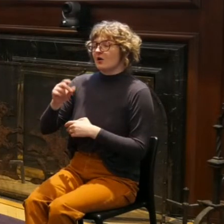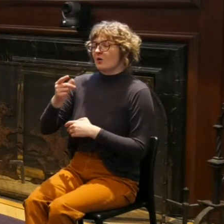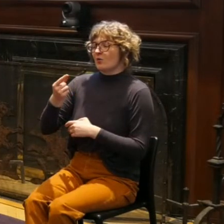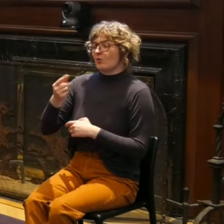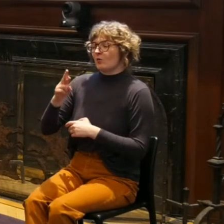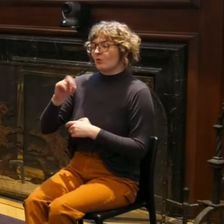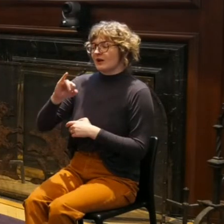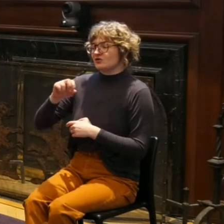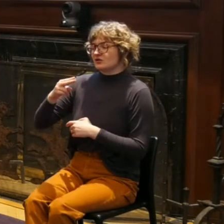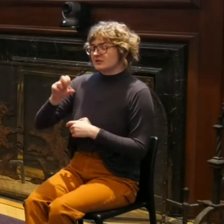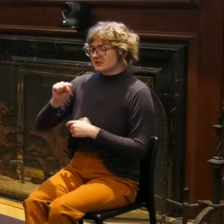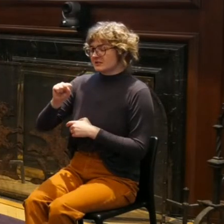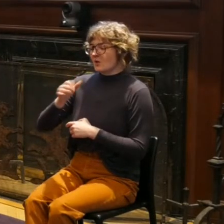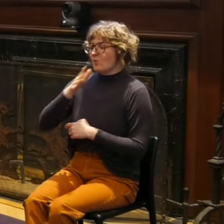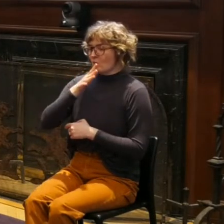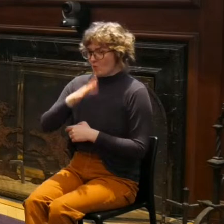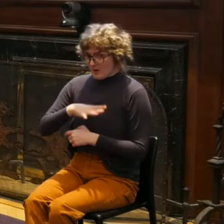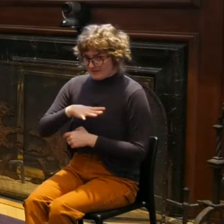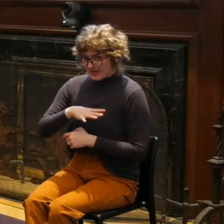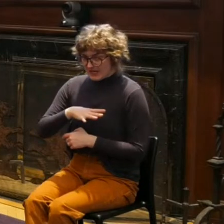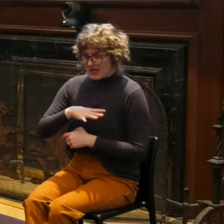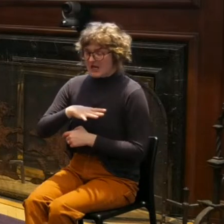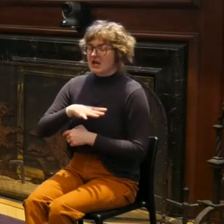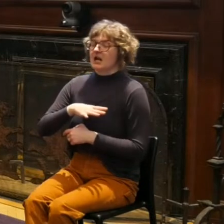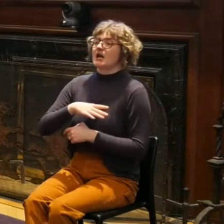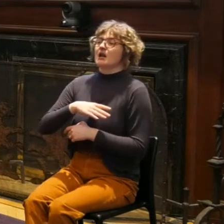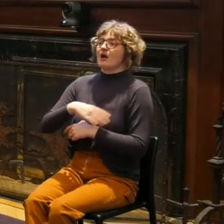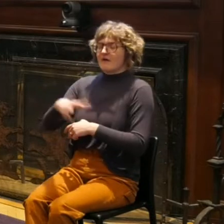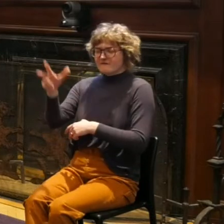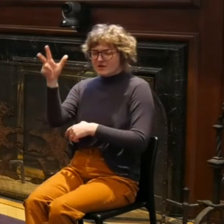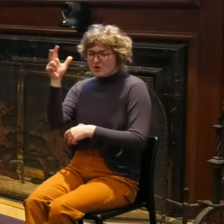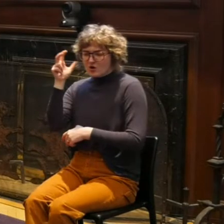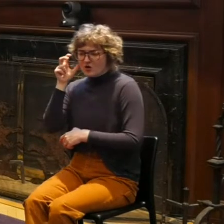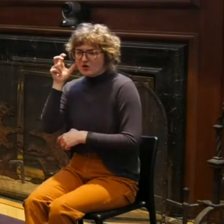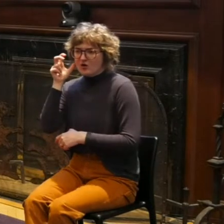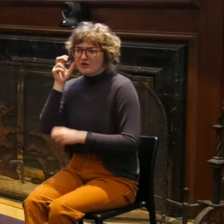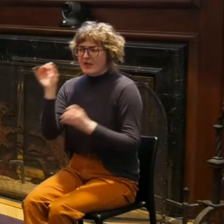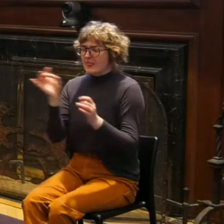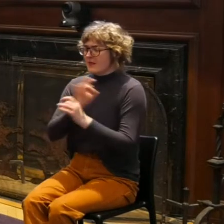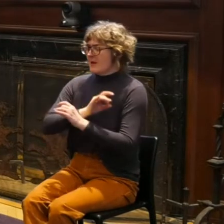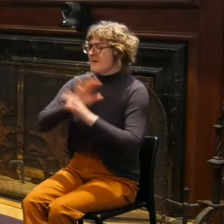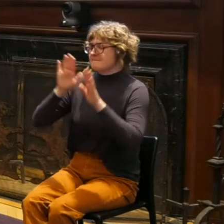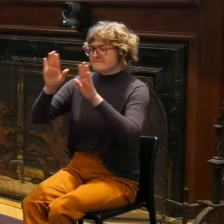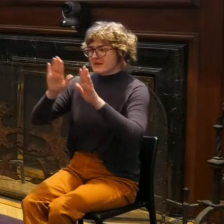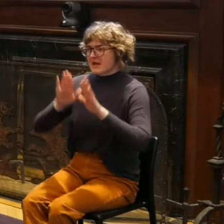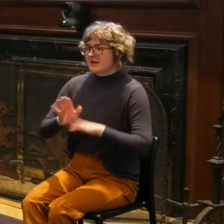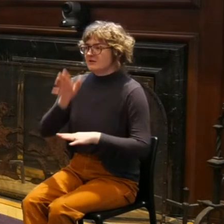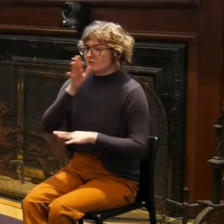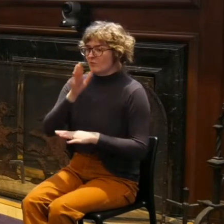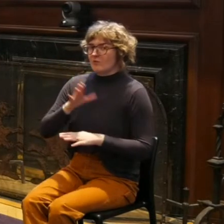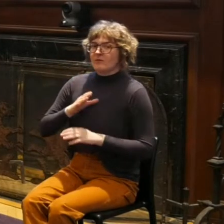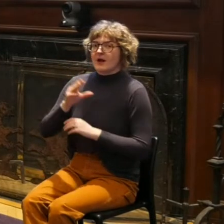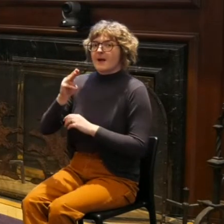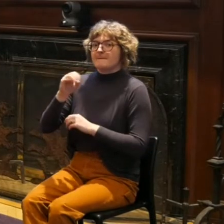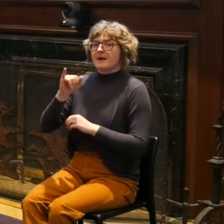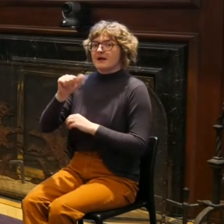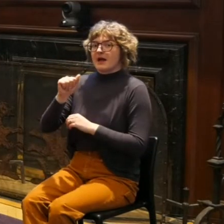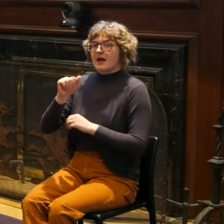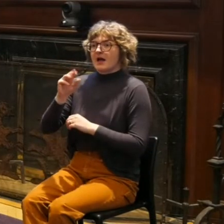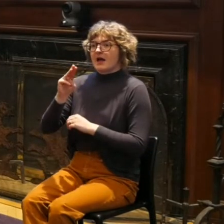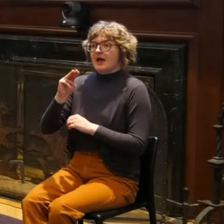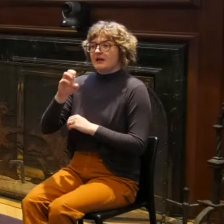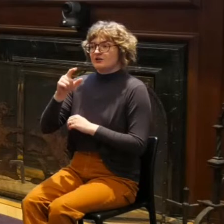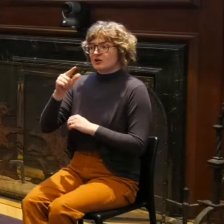A Righteous Woman. We've heard The Phenomenal Woman by Maya Angelou. We've